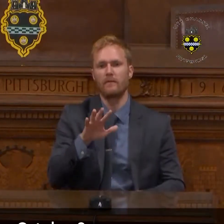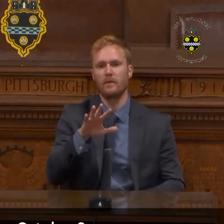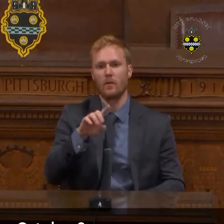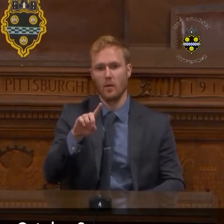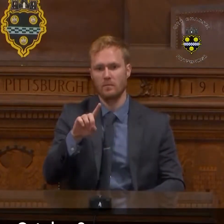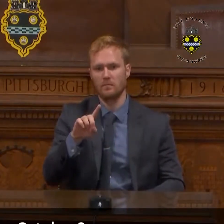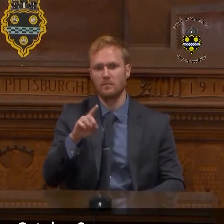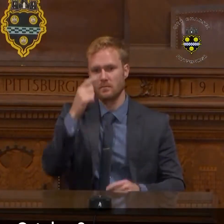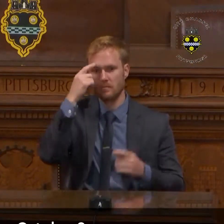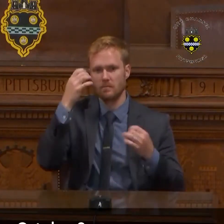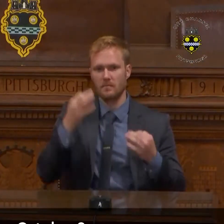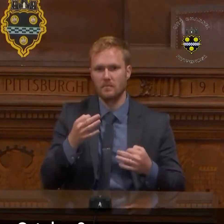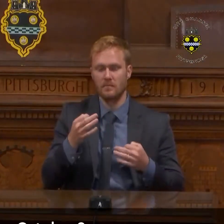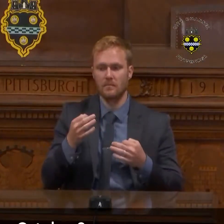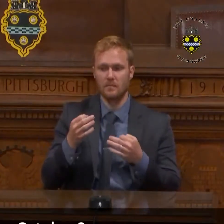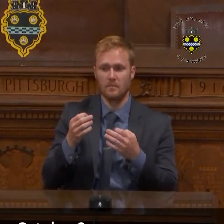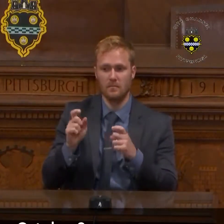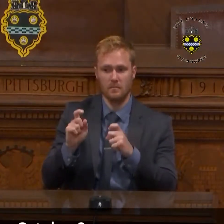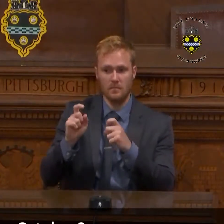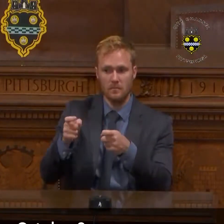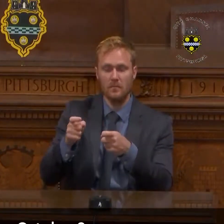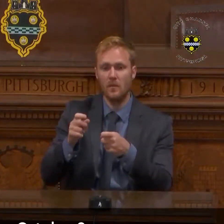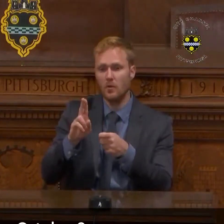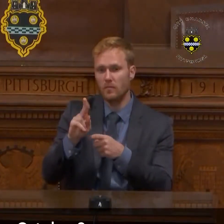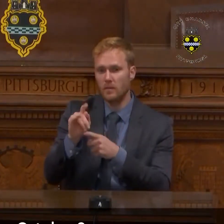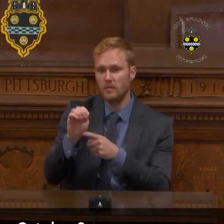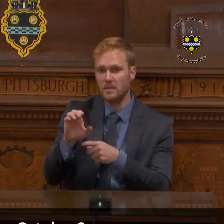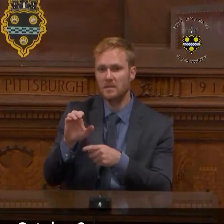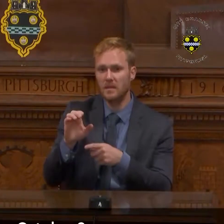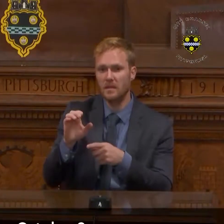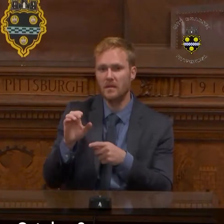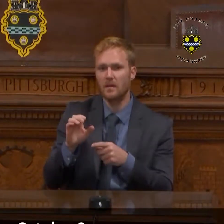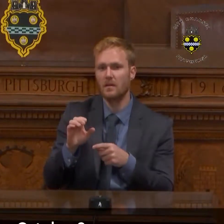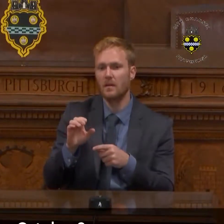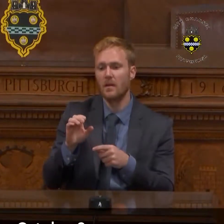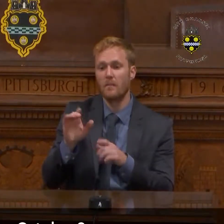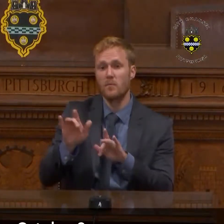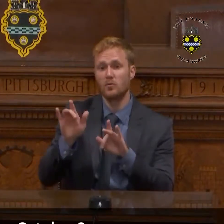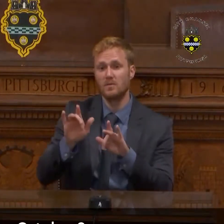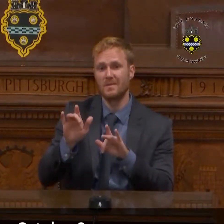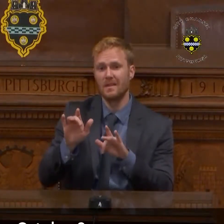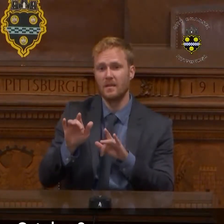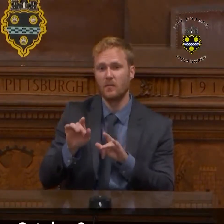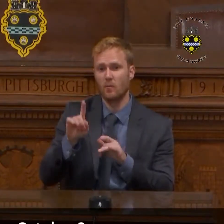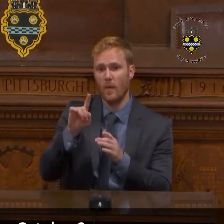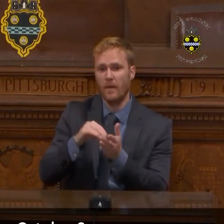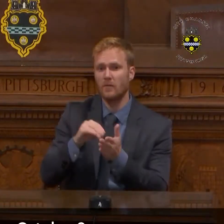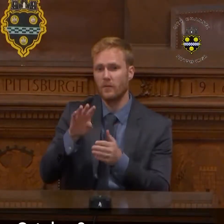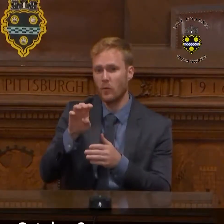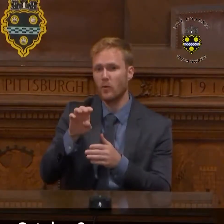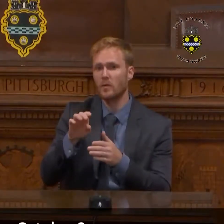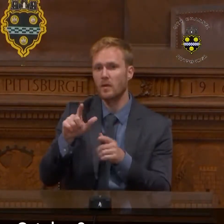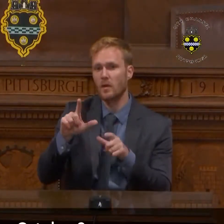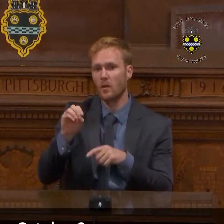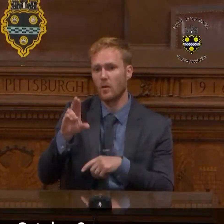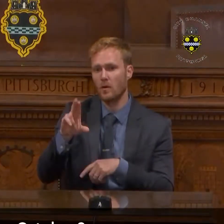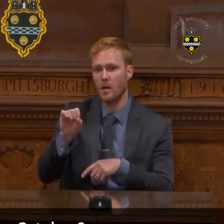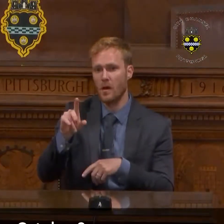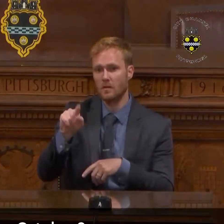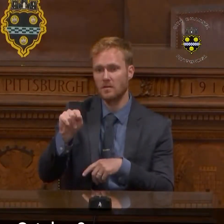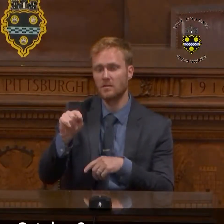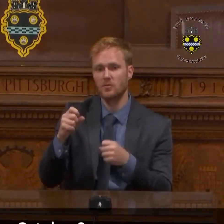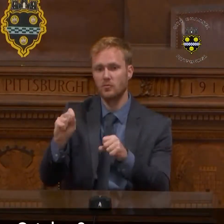2151, resolution granting unto UPMC Mercy, 1400 Locust Street, their successors and